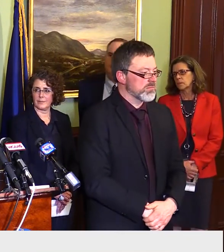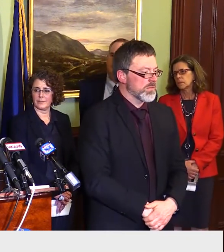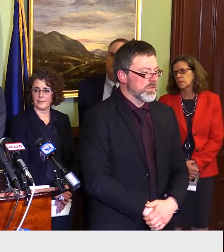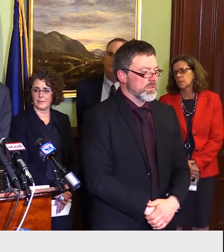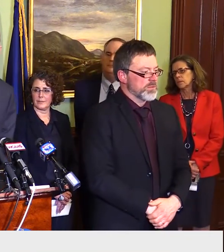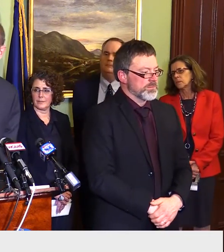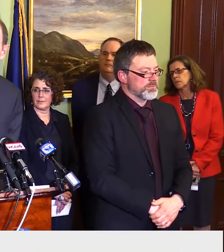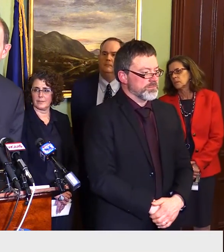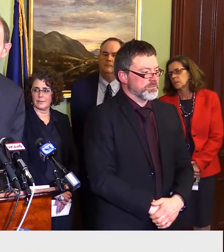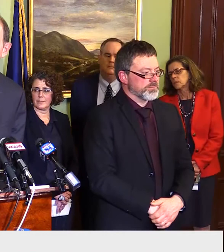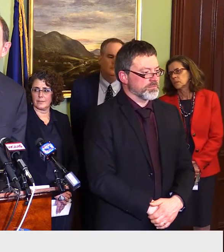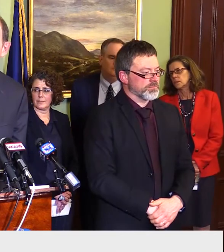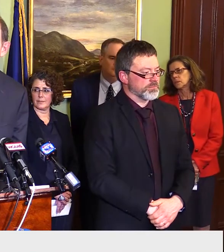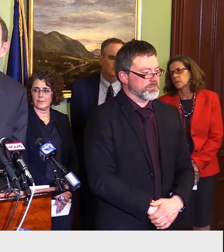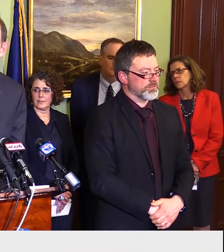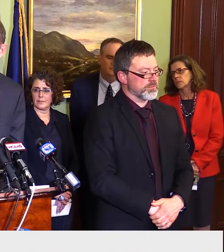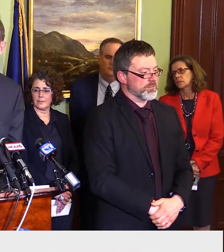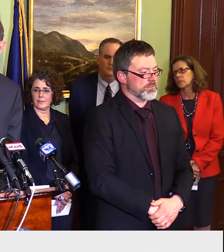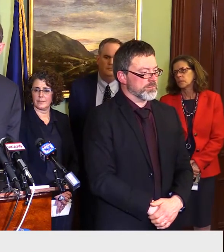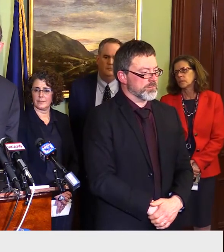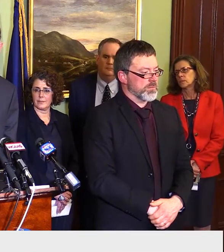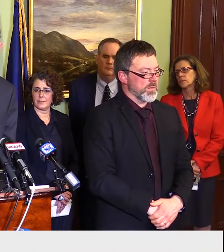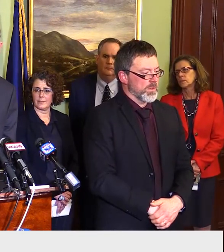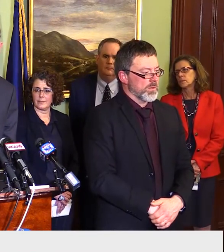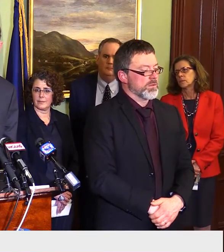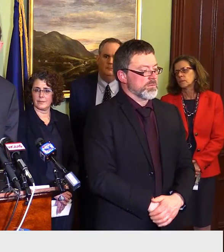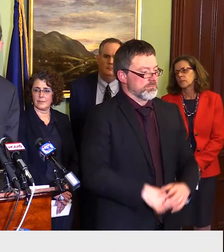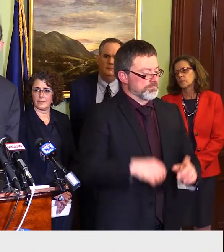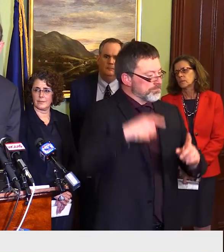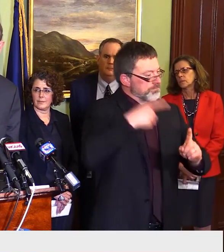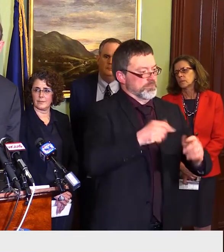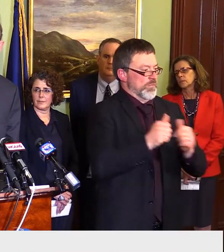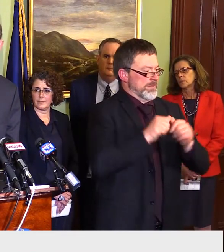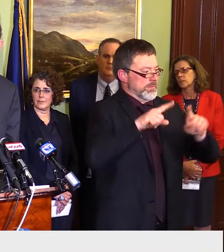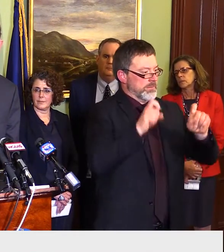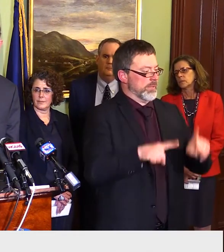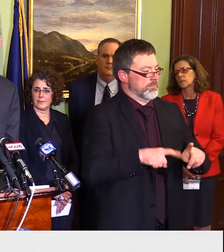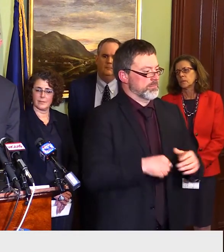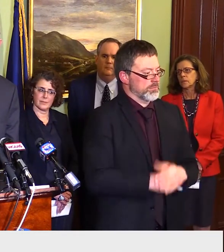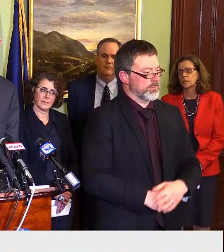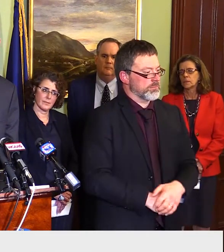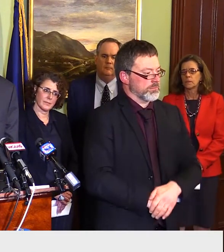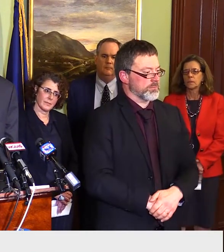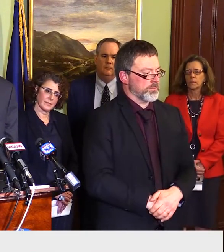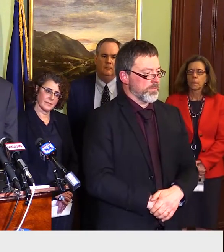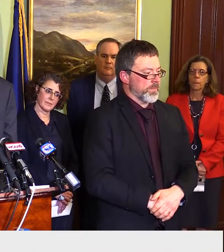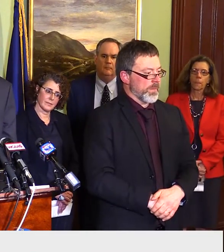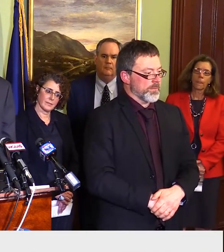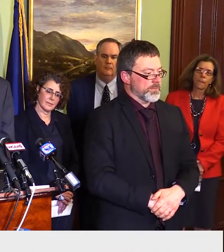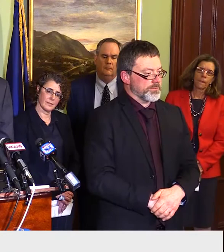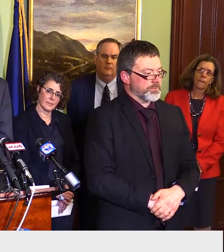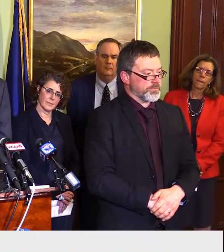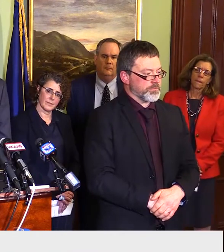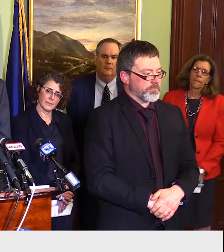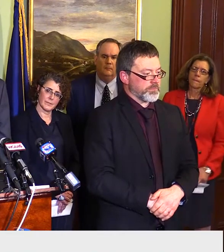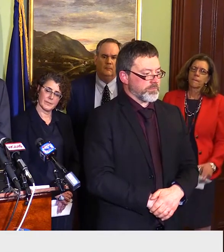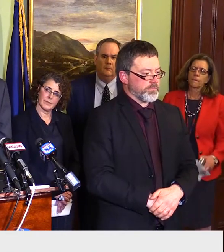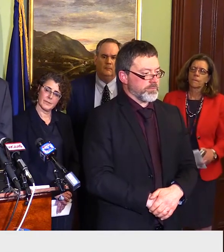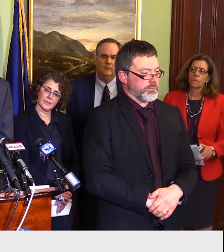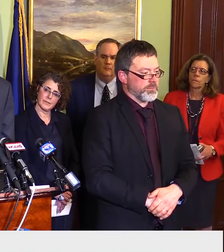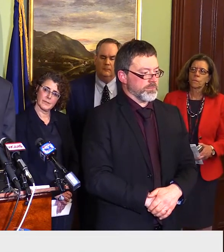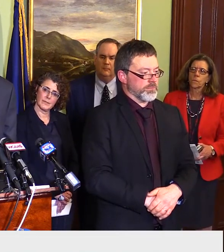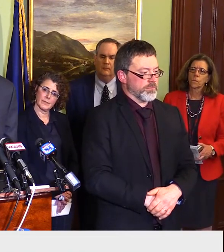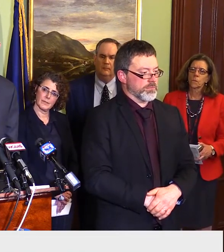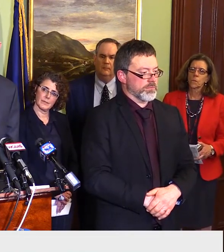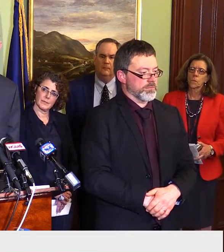But the only way it has is if people have absolutely zero symptoms. But I mean, if you had significantly more capacity to test